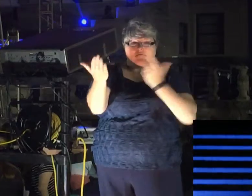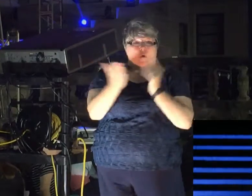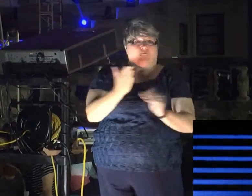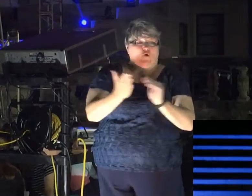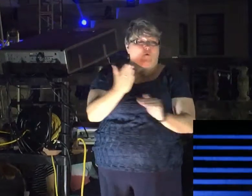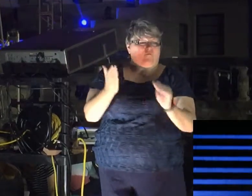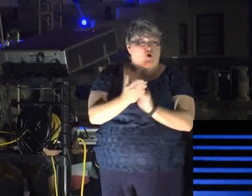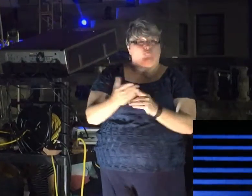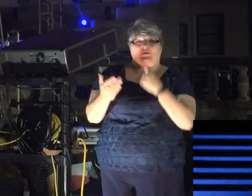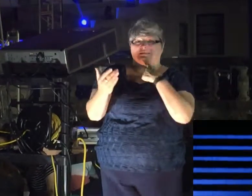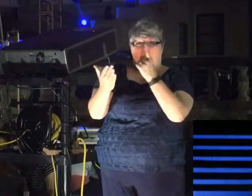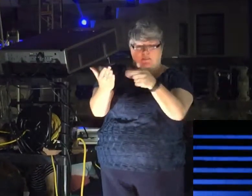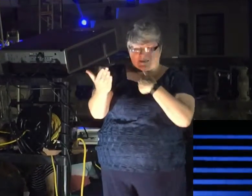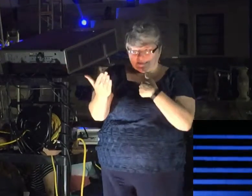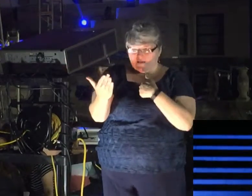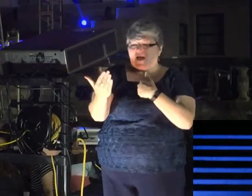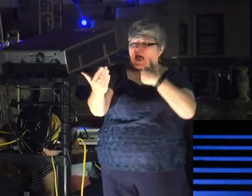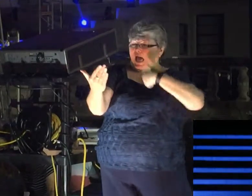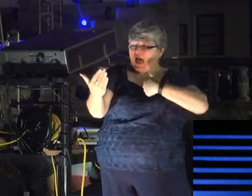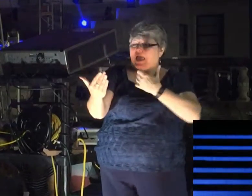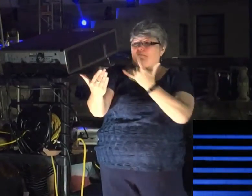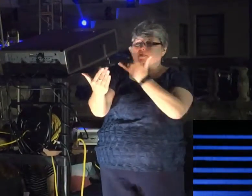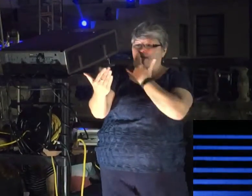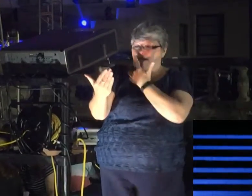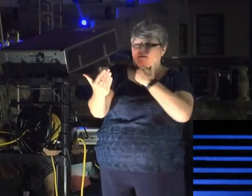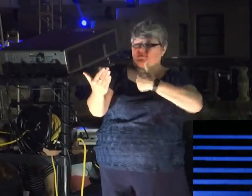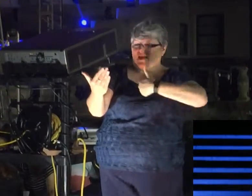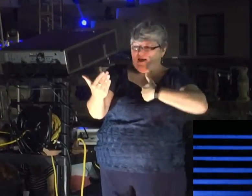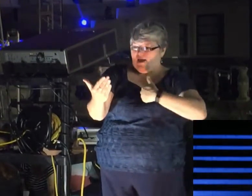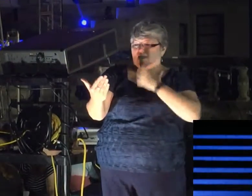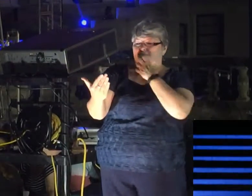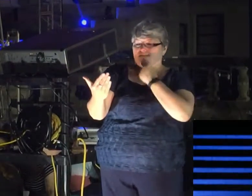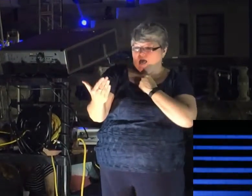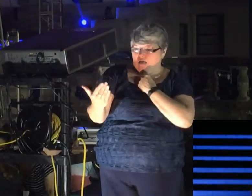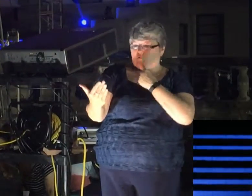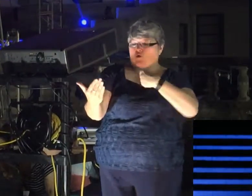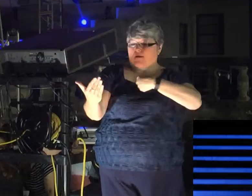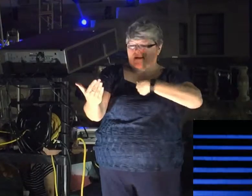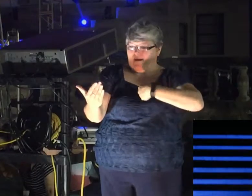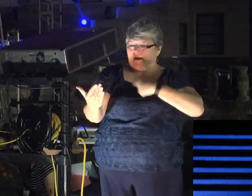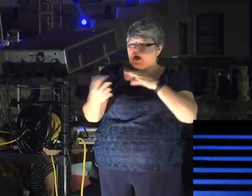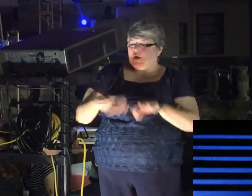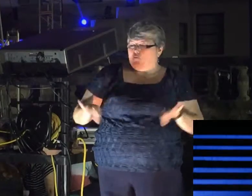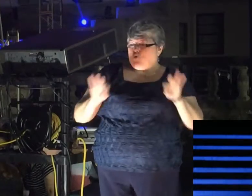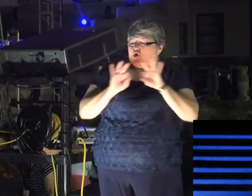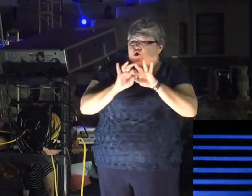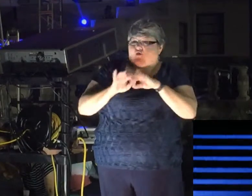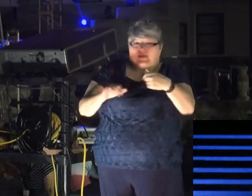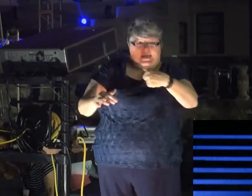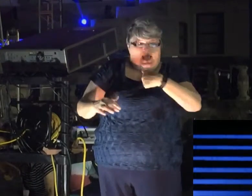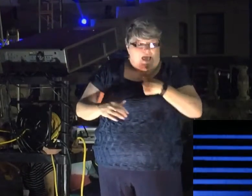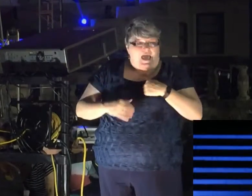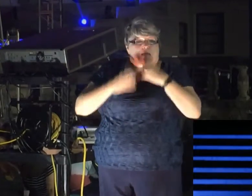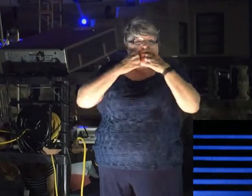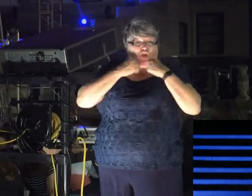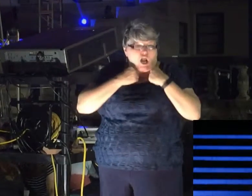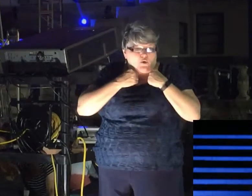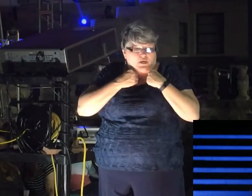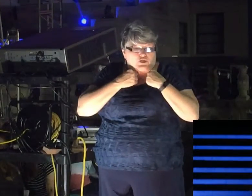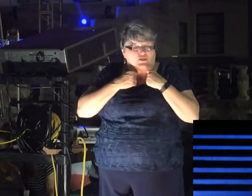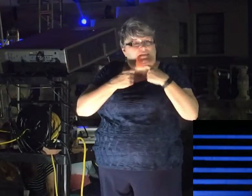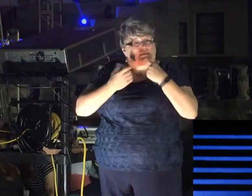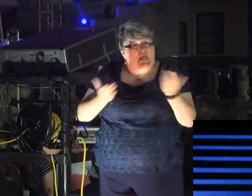to yourself 1,000,000 times, say it to yourself. I am loved, I am valuable, I am worthy, I